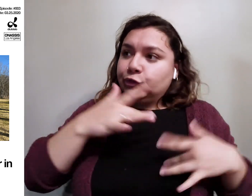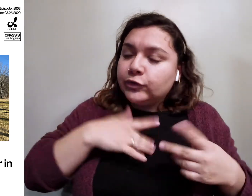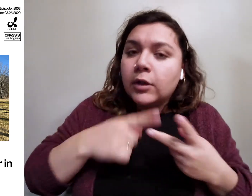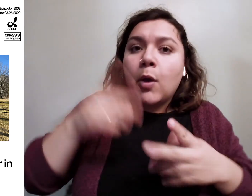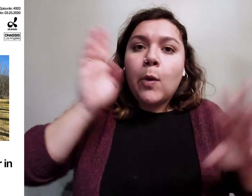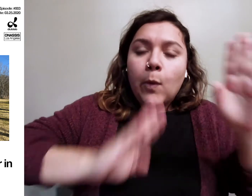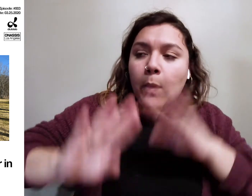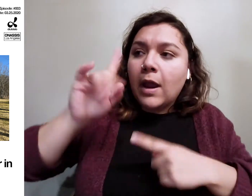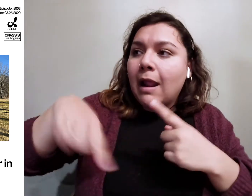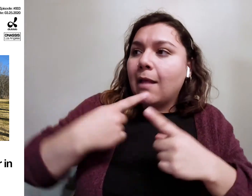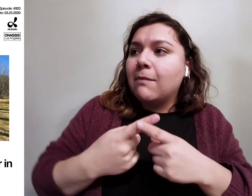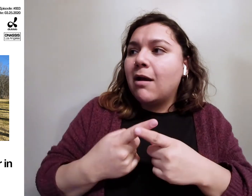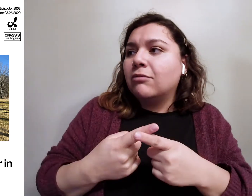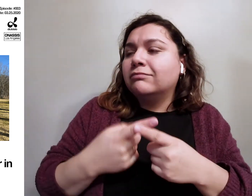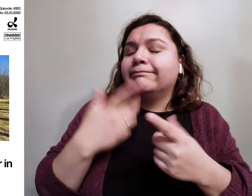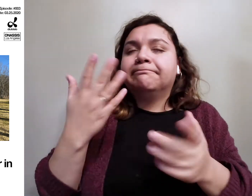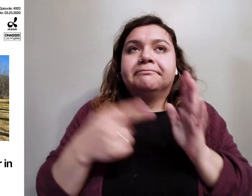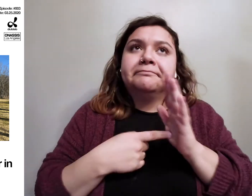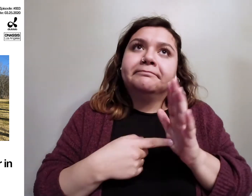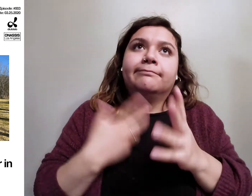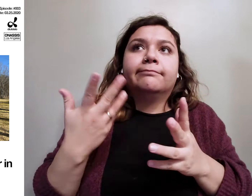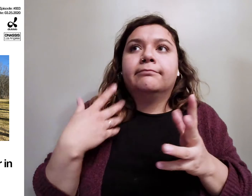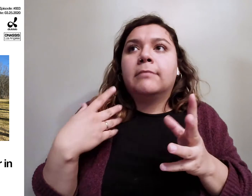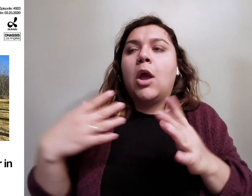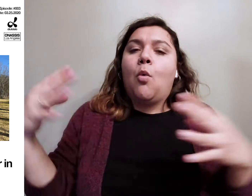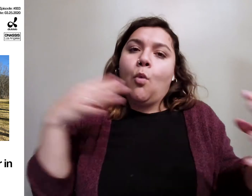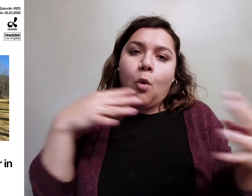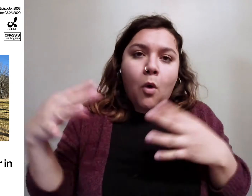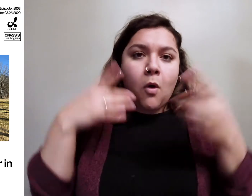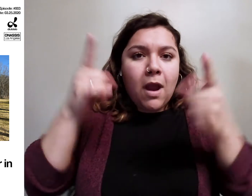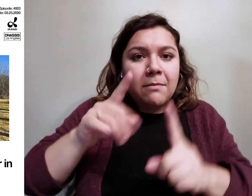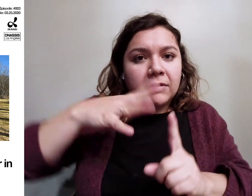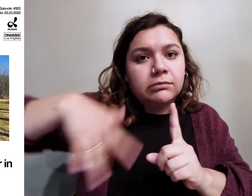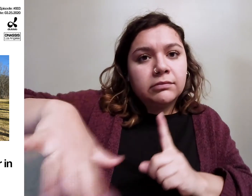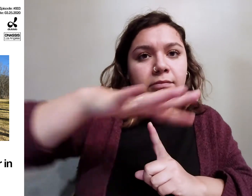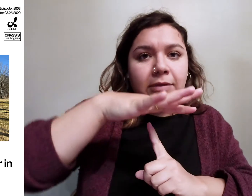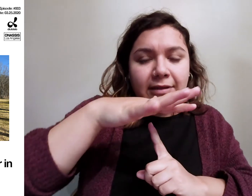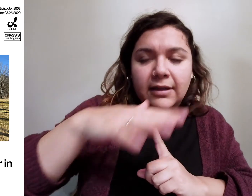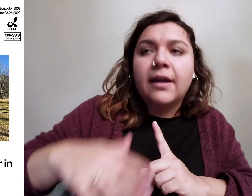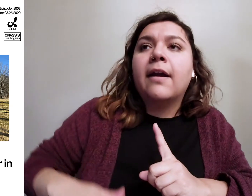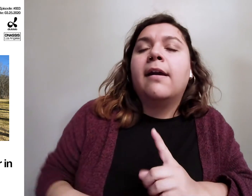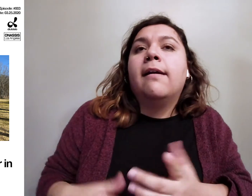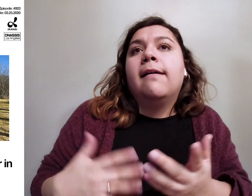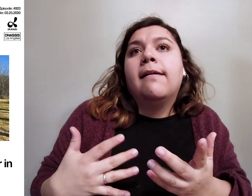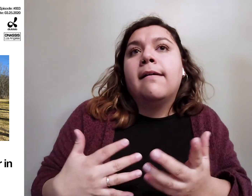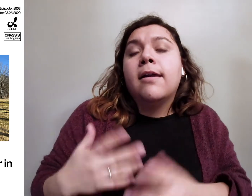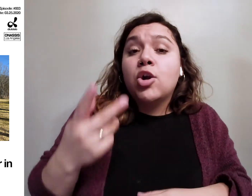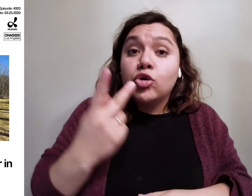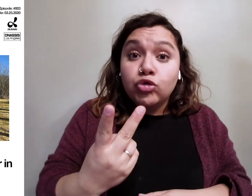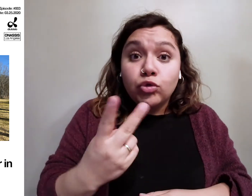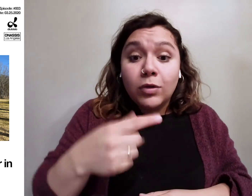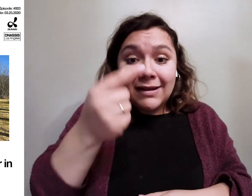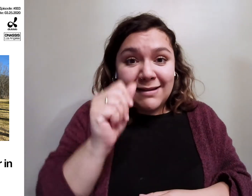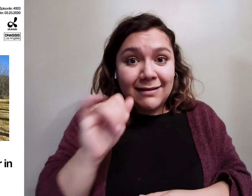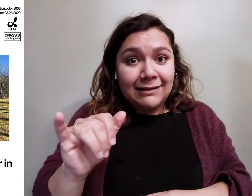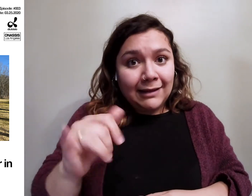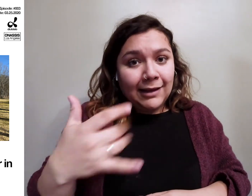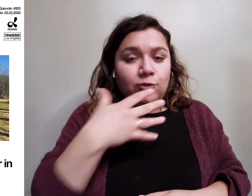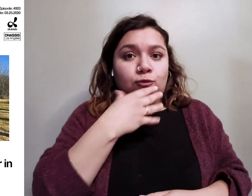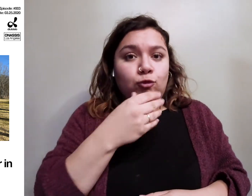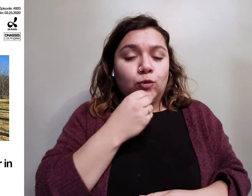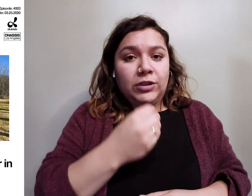like, let's say, a war going on around them, and there they are, two gay Jewish